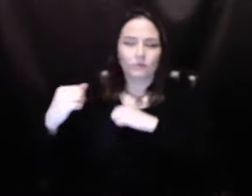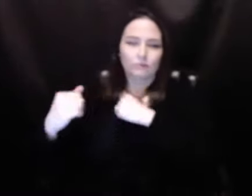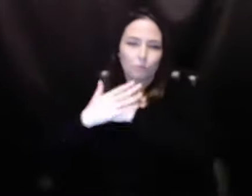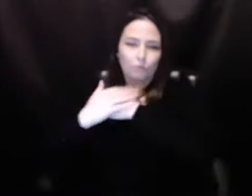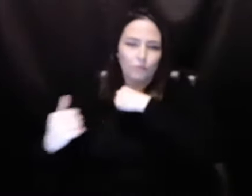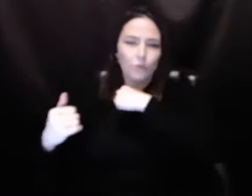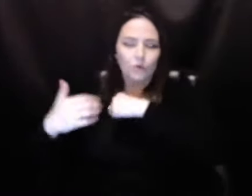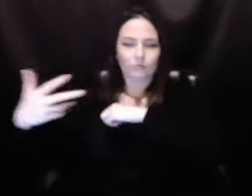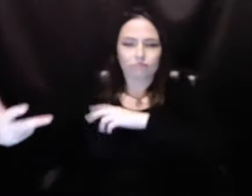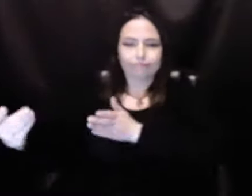next speaker.